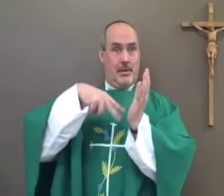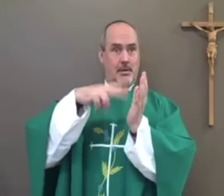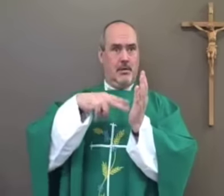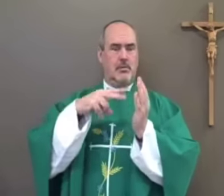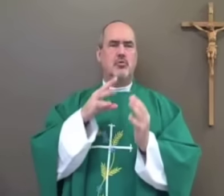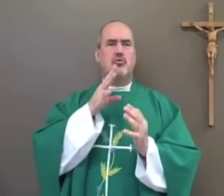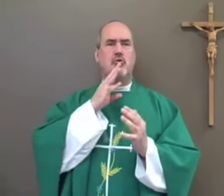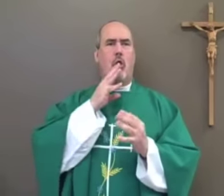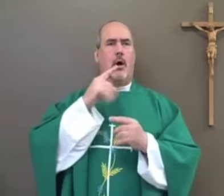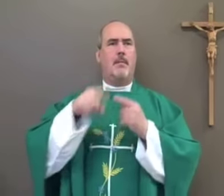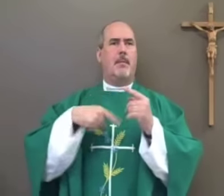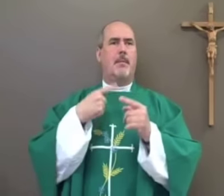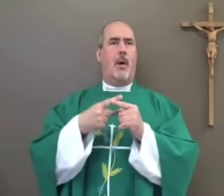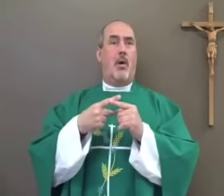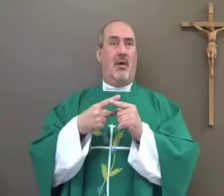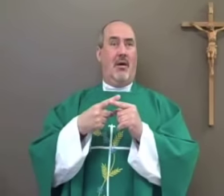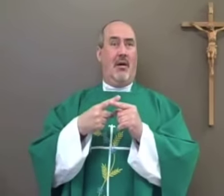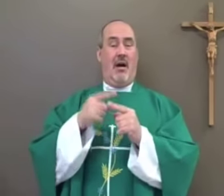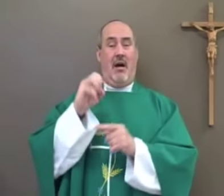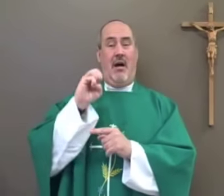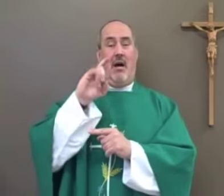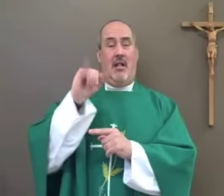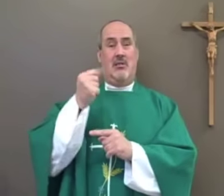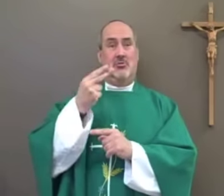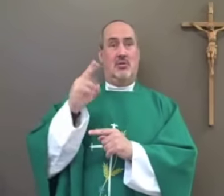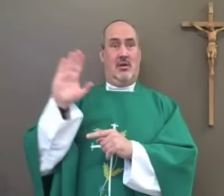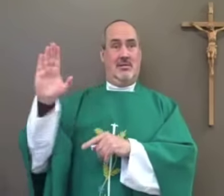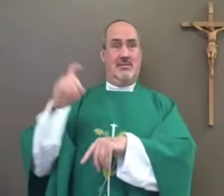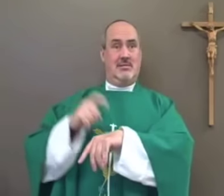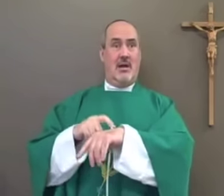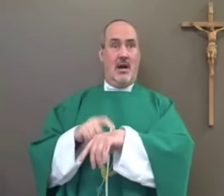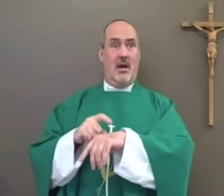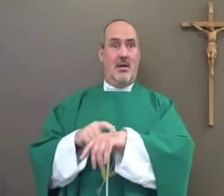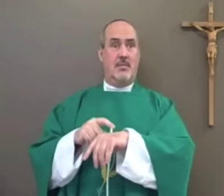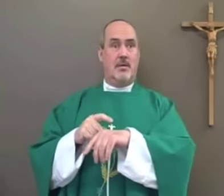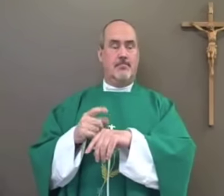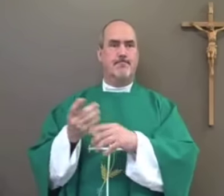Today, the first reading speaks of Elijah during his time.